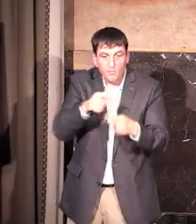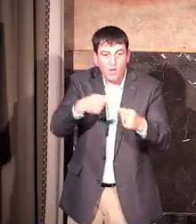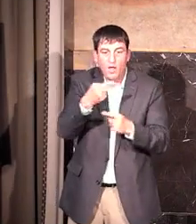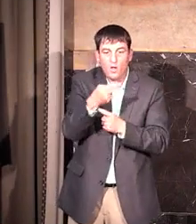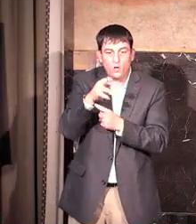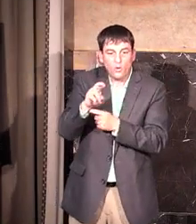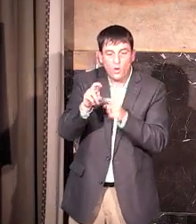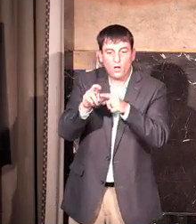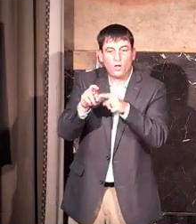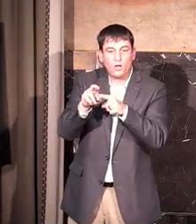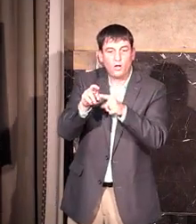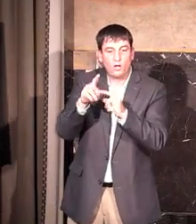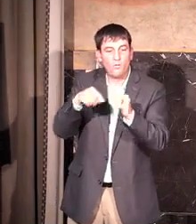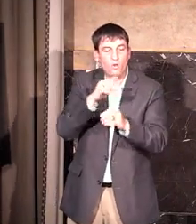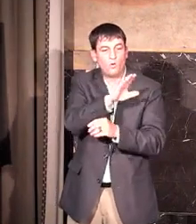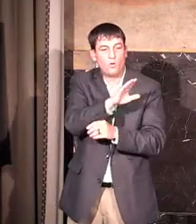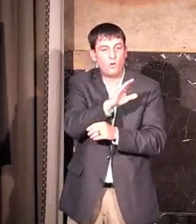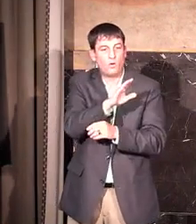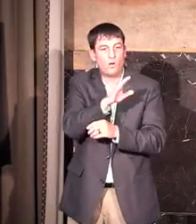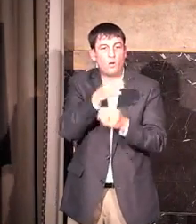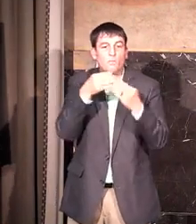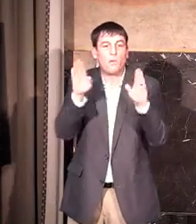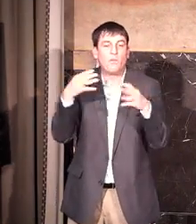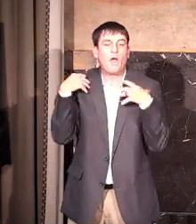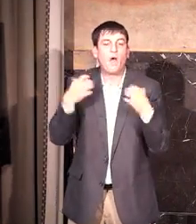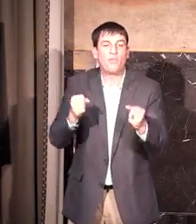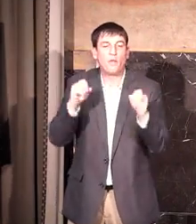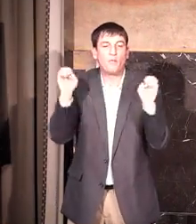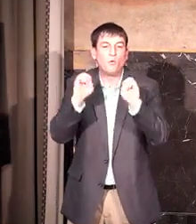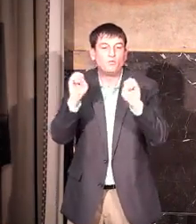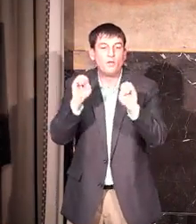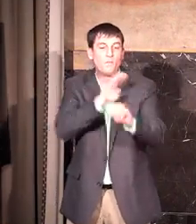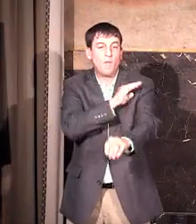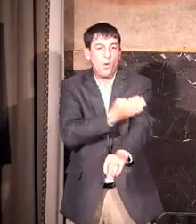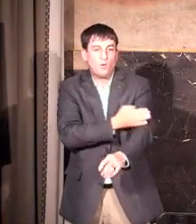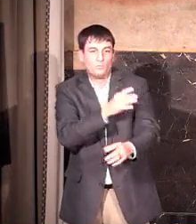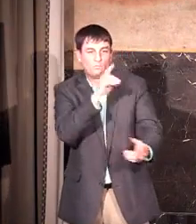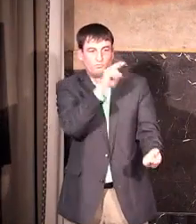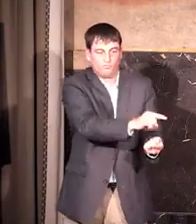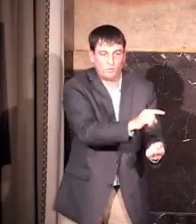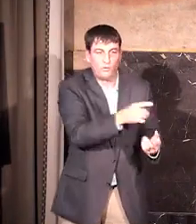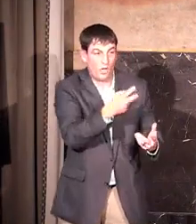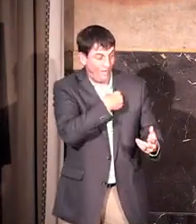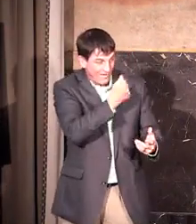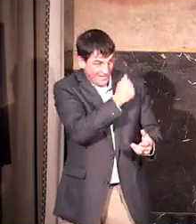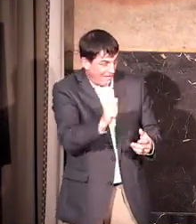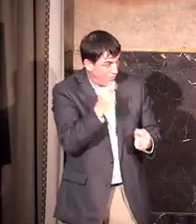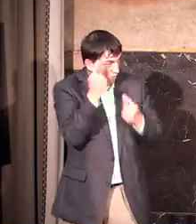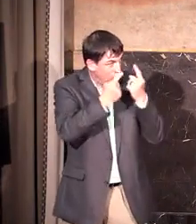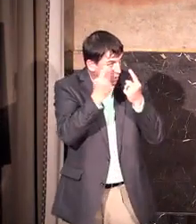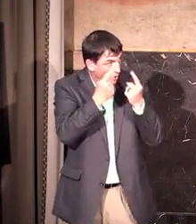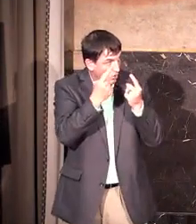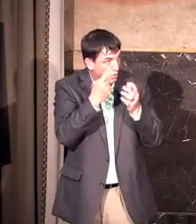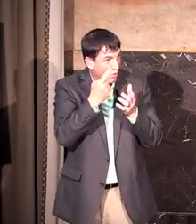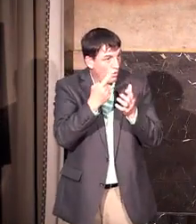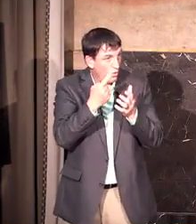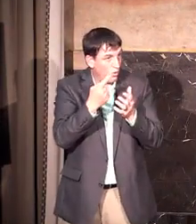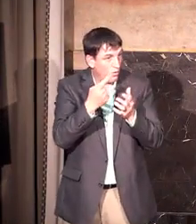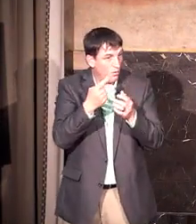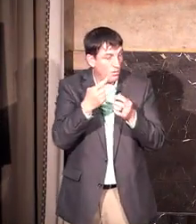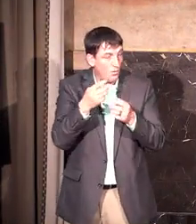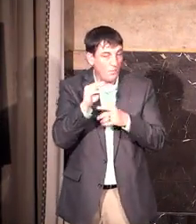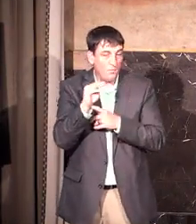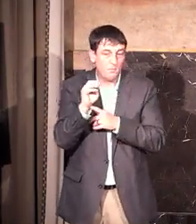to curb your public health emergency powers? And do you have any new thoughts on what you think are the merits of the lack of